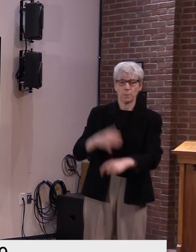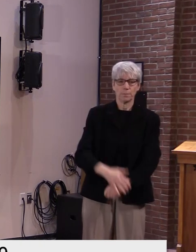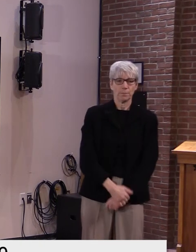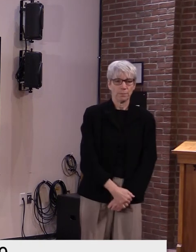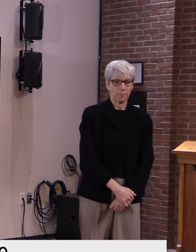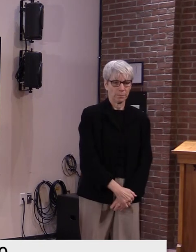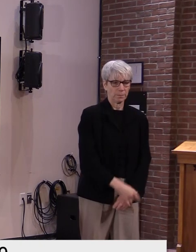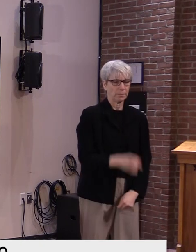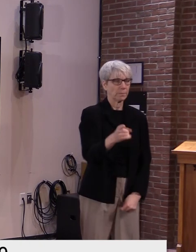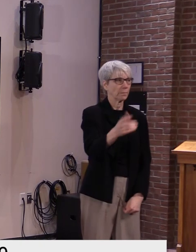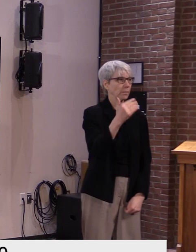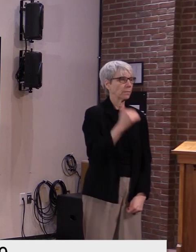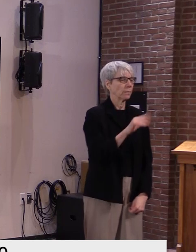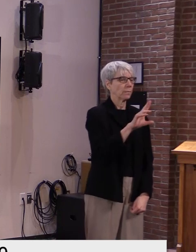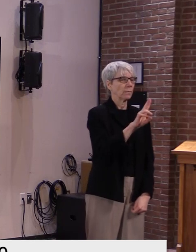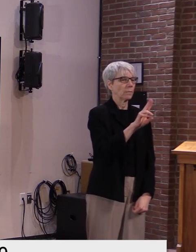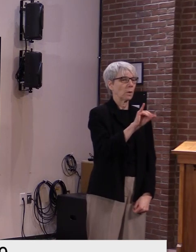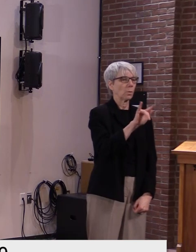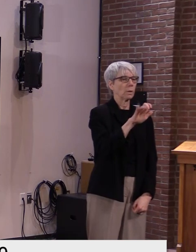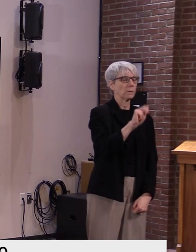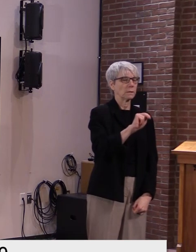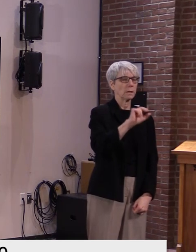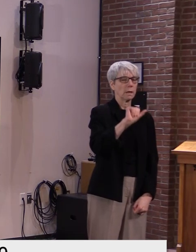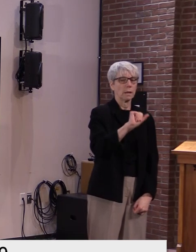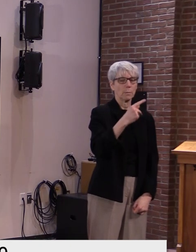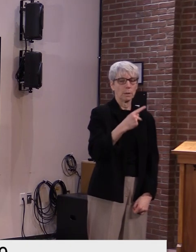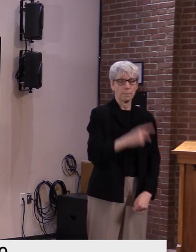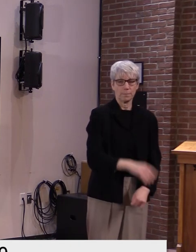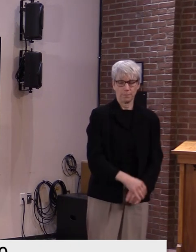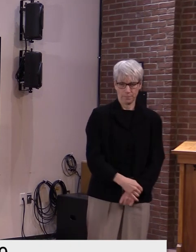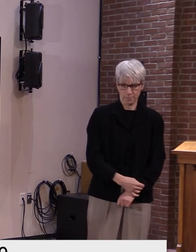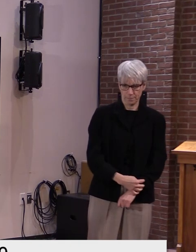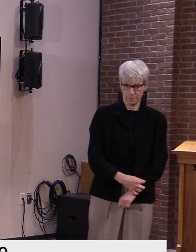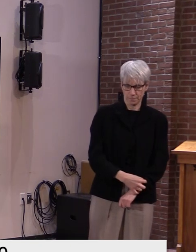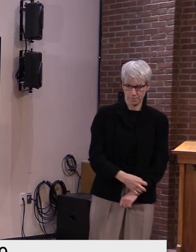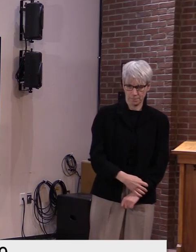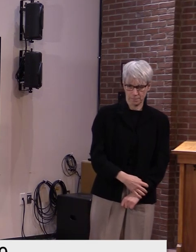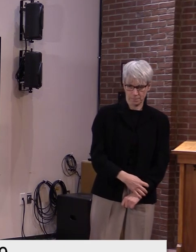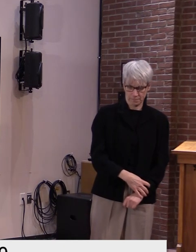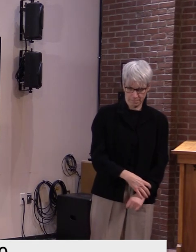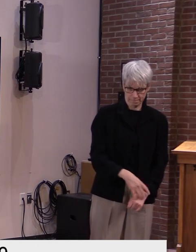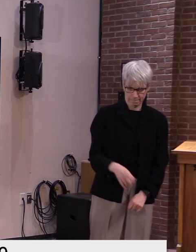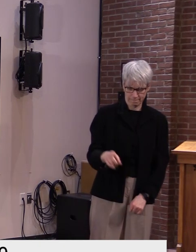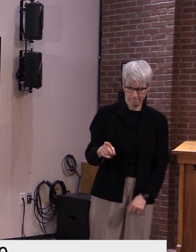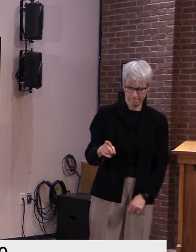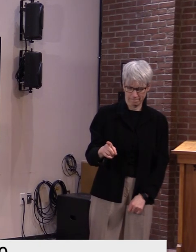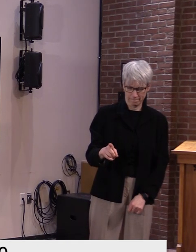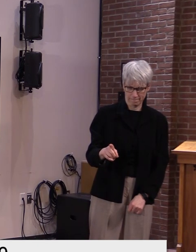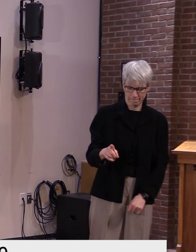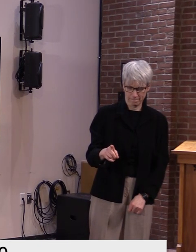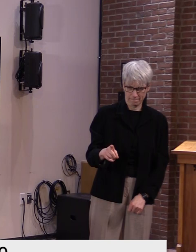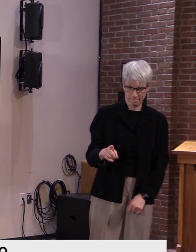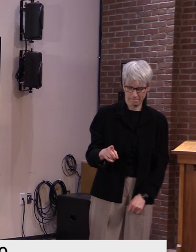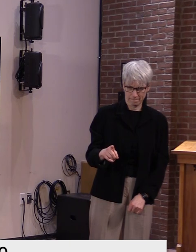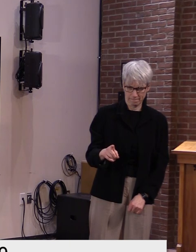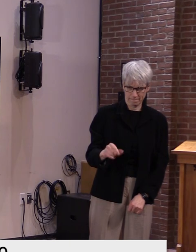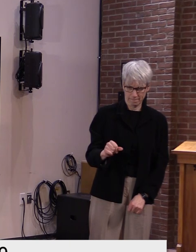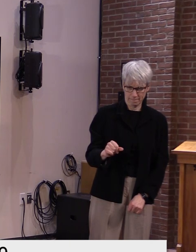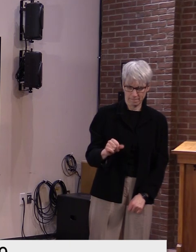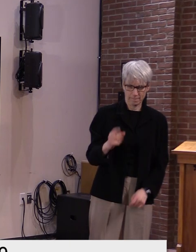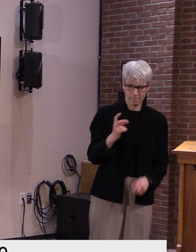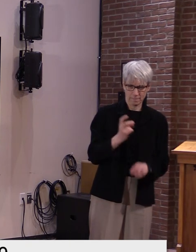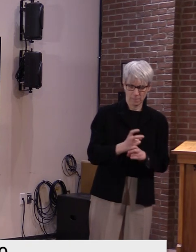Wilson, the Associated Press. Hi, good morning, everybody. I